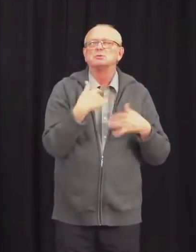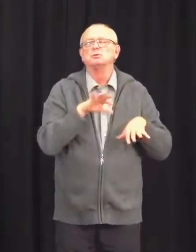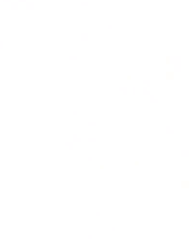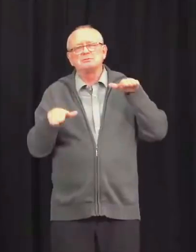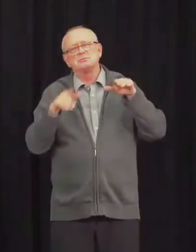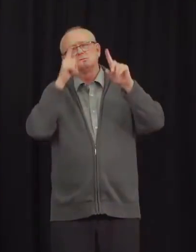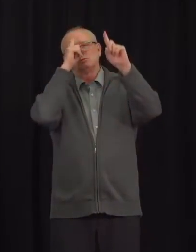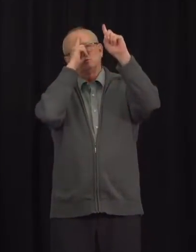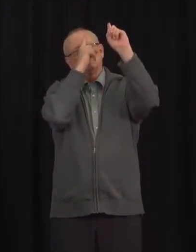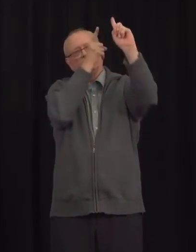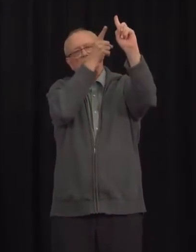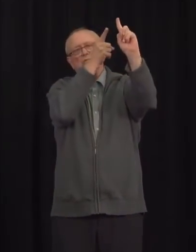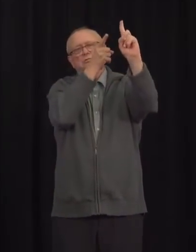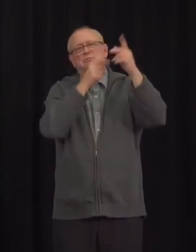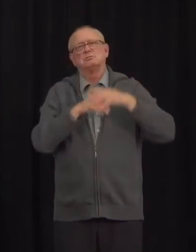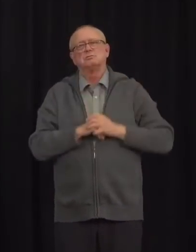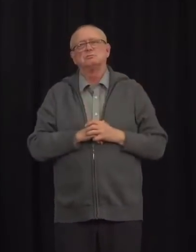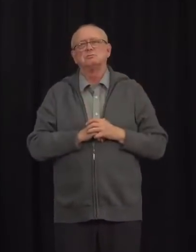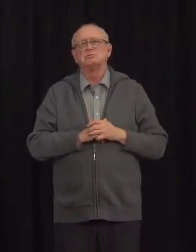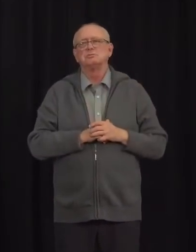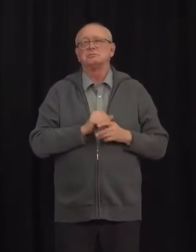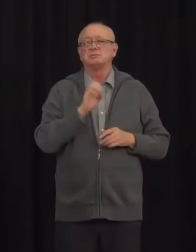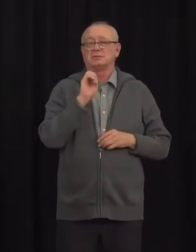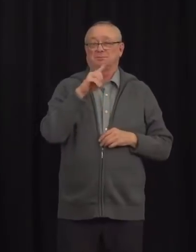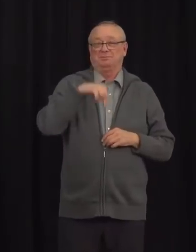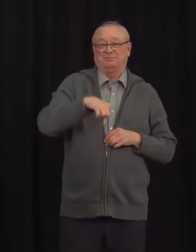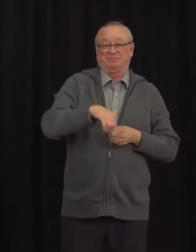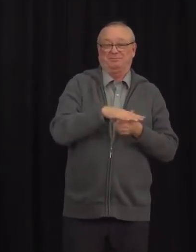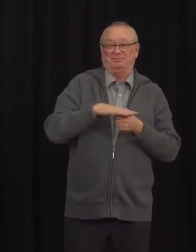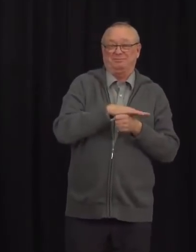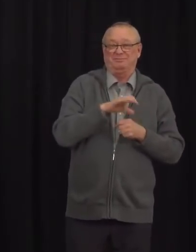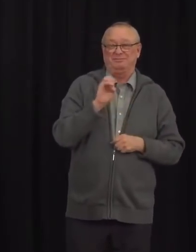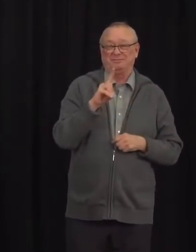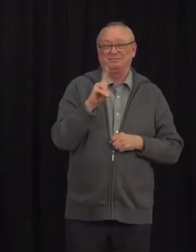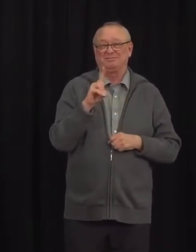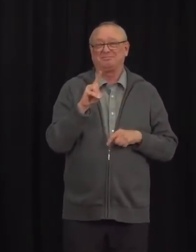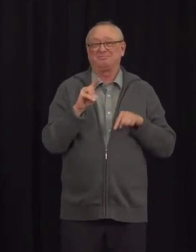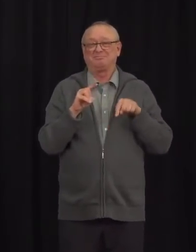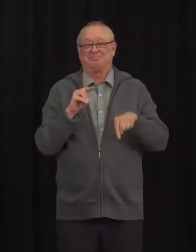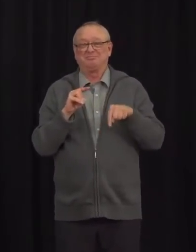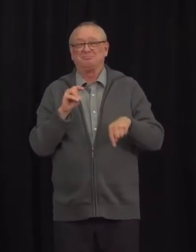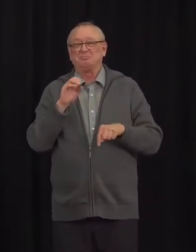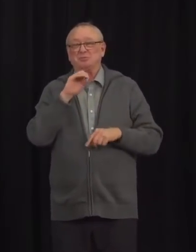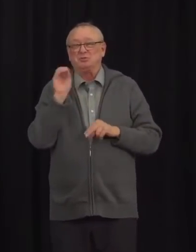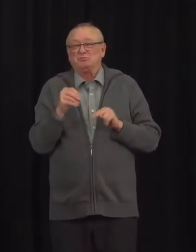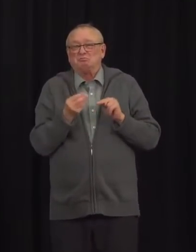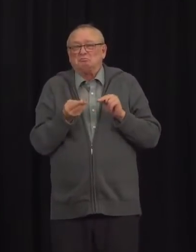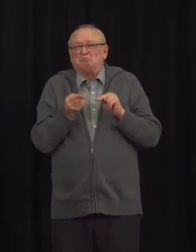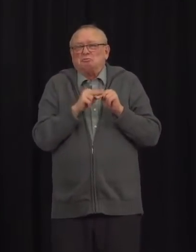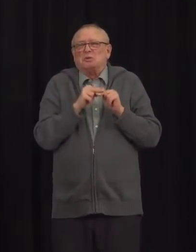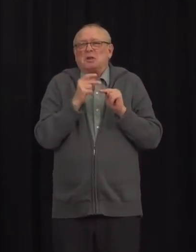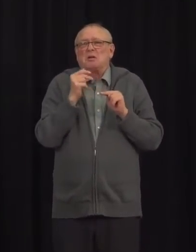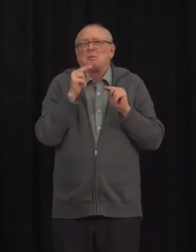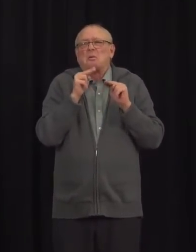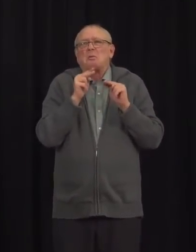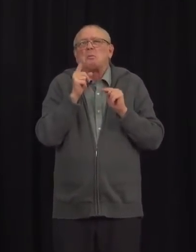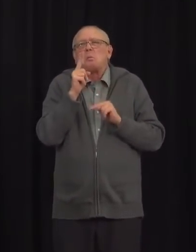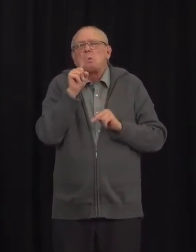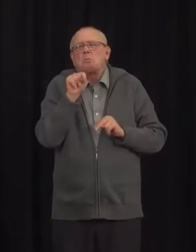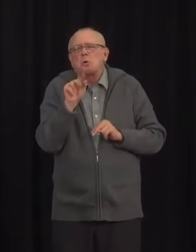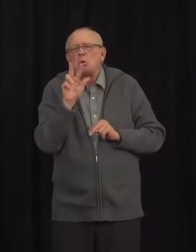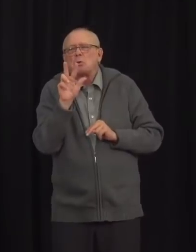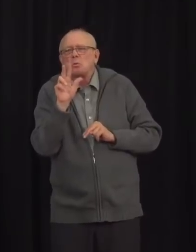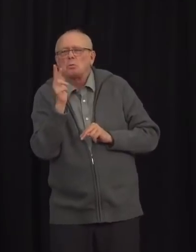kind. In Edmonton specifically, while the rate of growth in new COVID cases had declined to 1.13